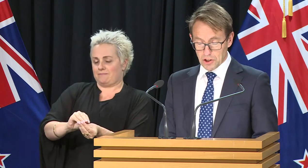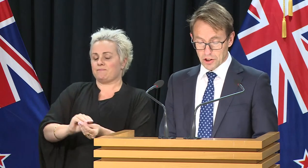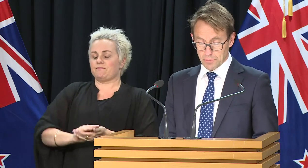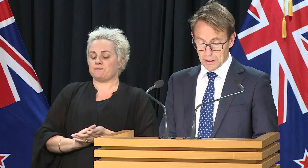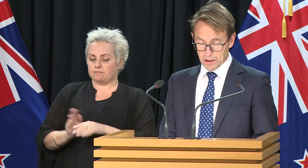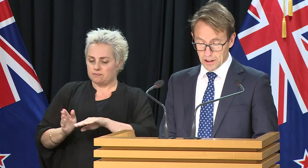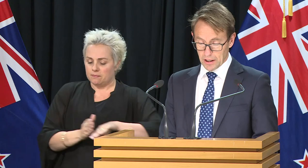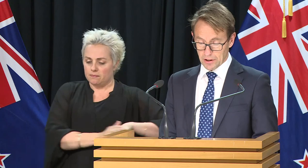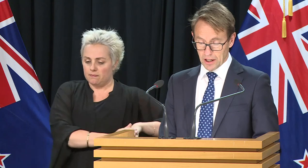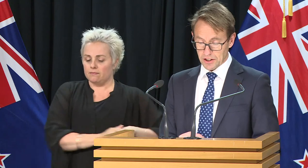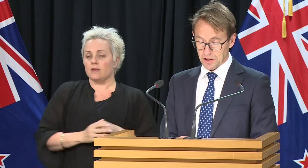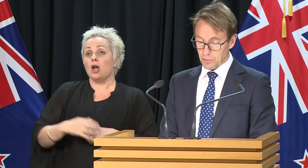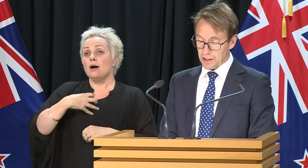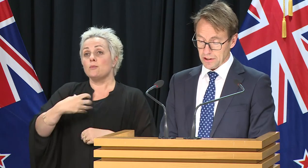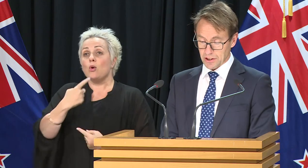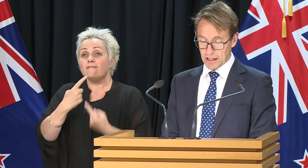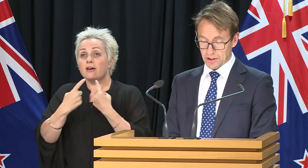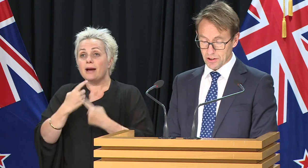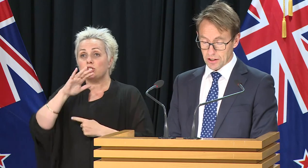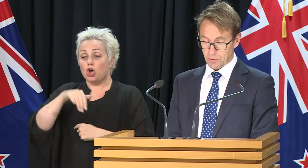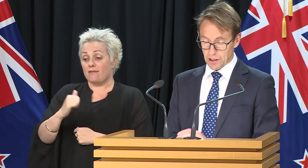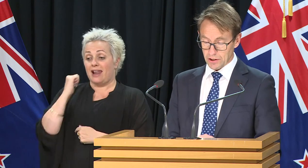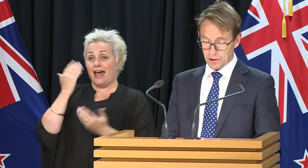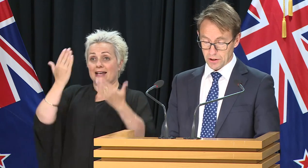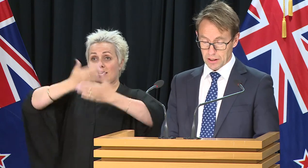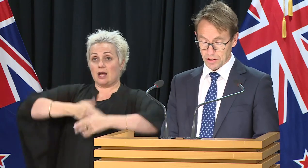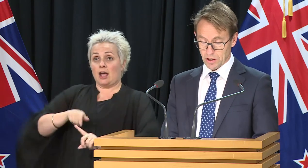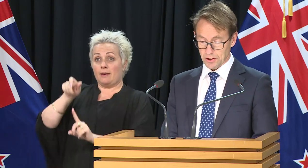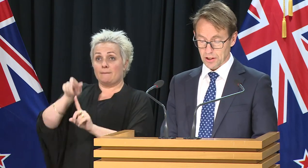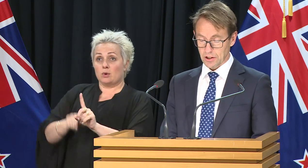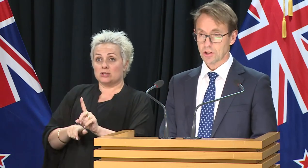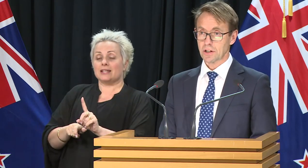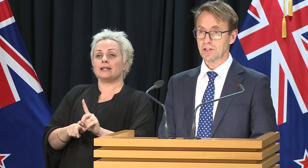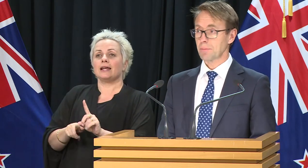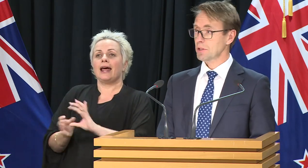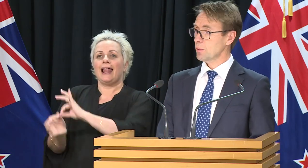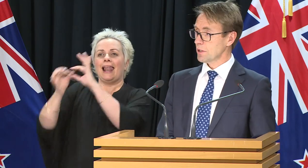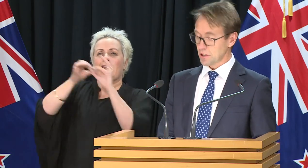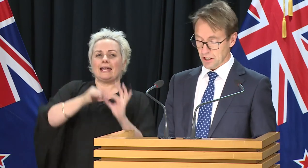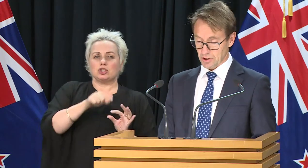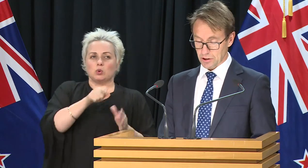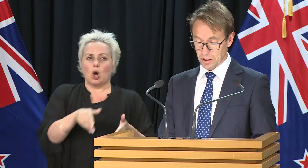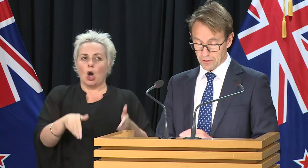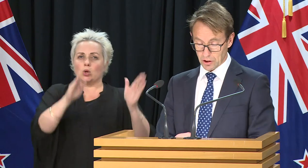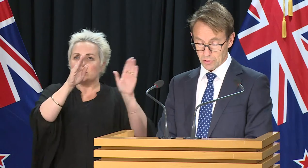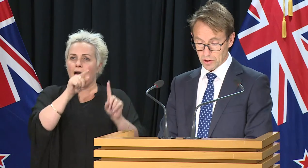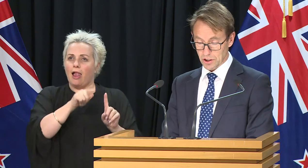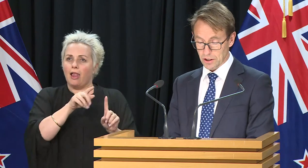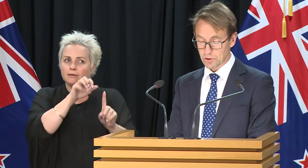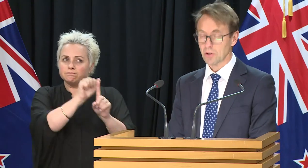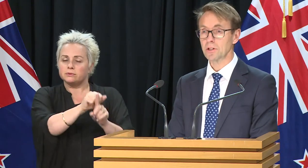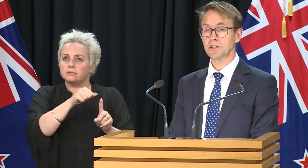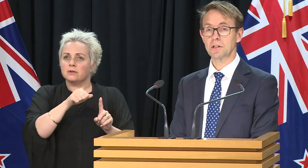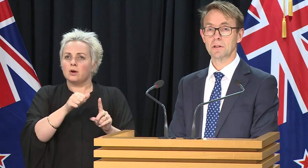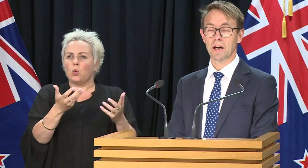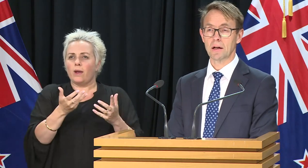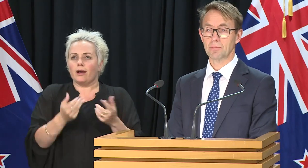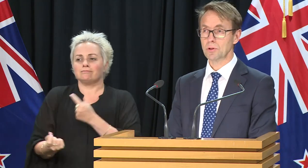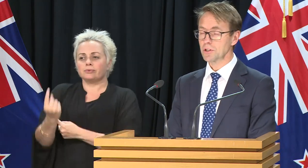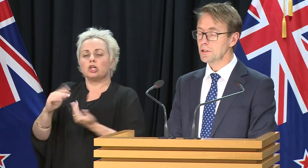Further information about the case that we announced last night related to managed isolation and subsequently detected in the community. So